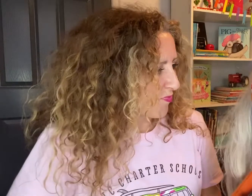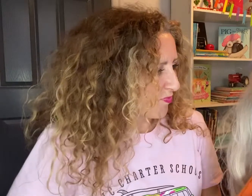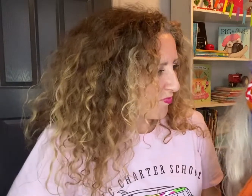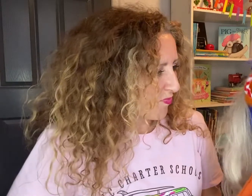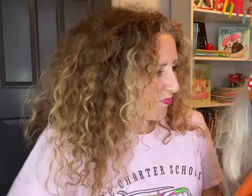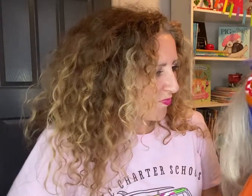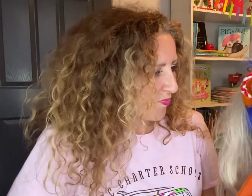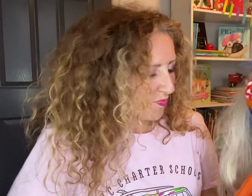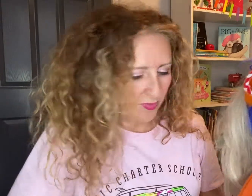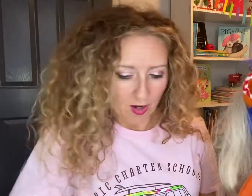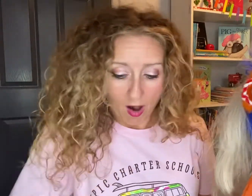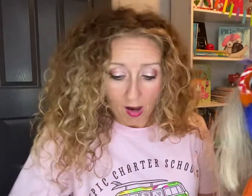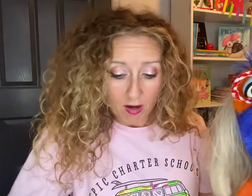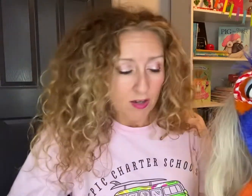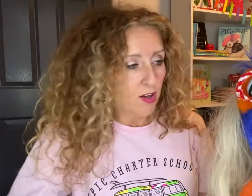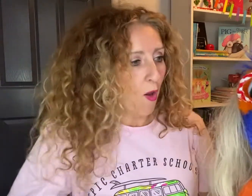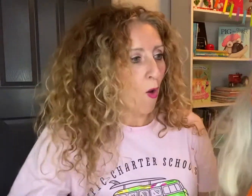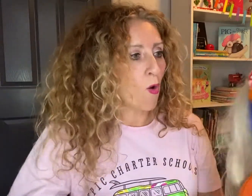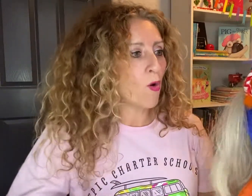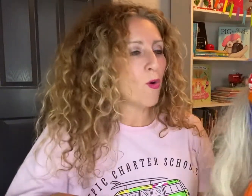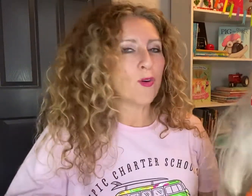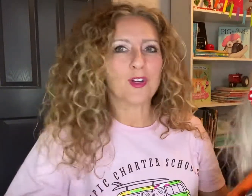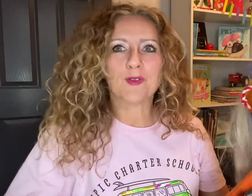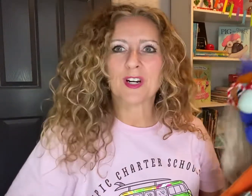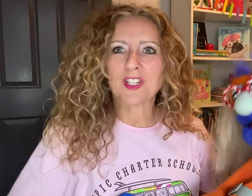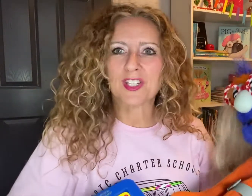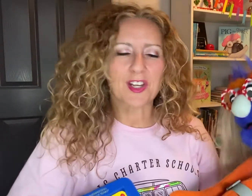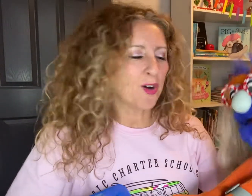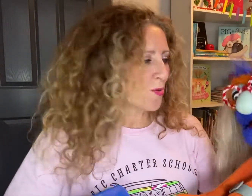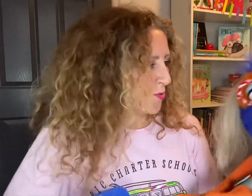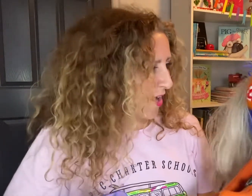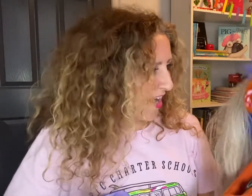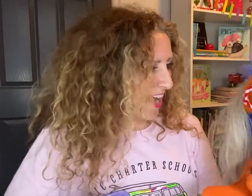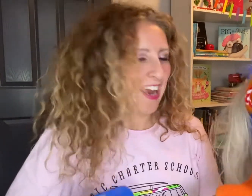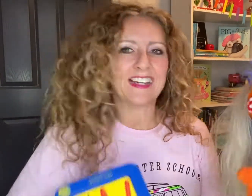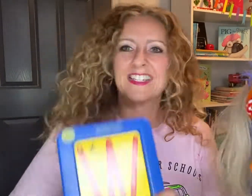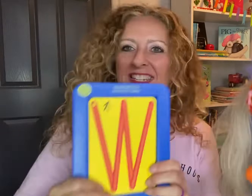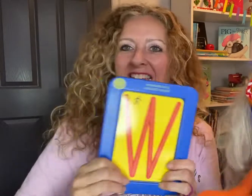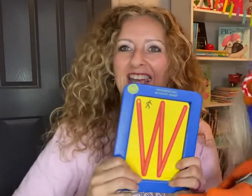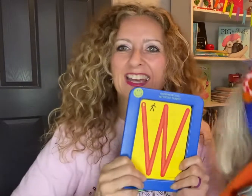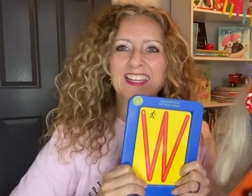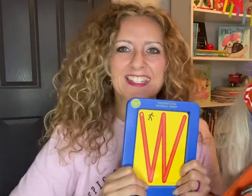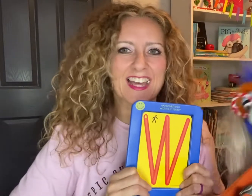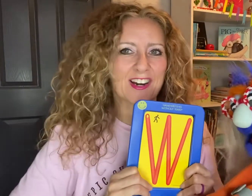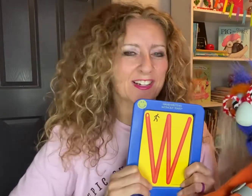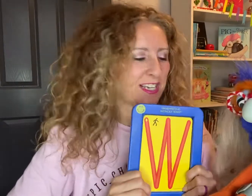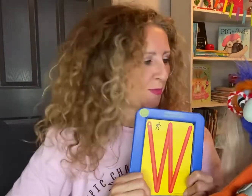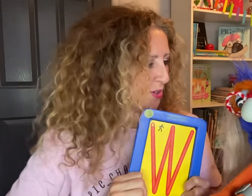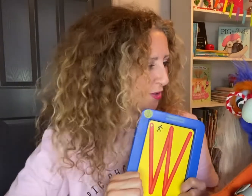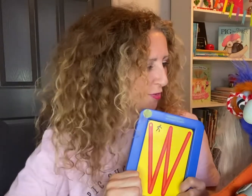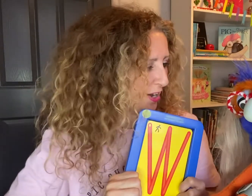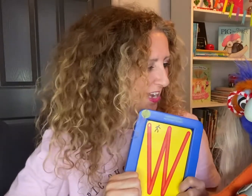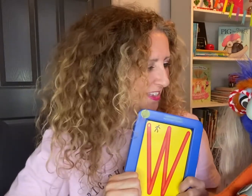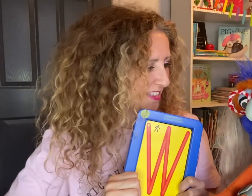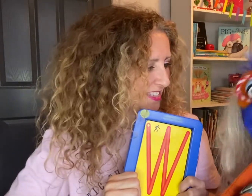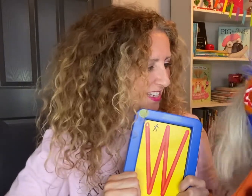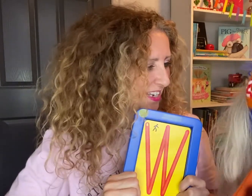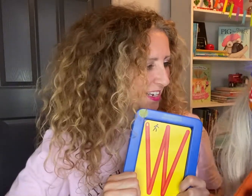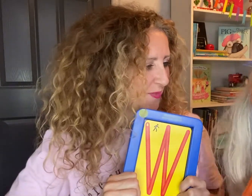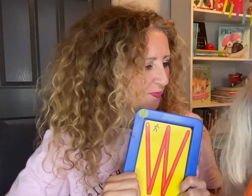is the letter W. Oh you are so right. Today is letter W friends. Yeah that's a fun